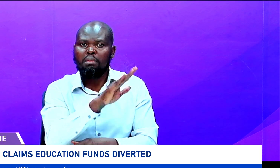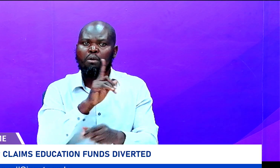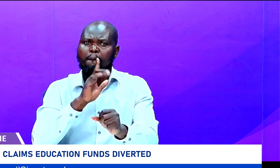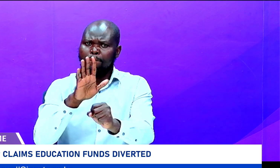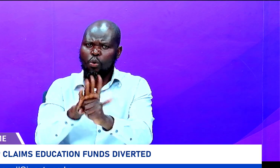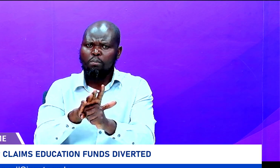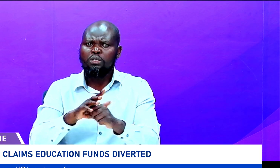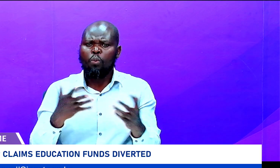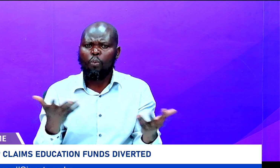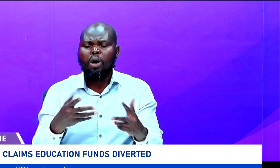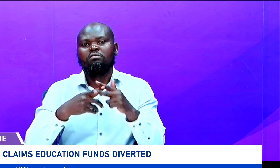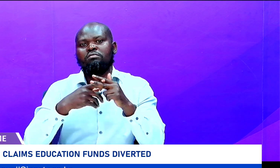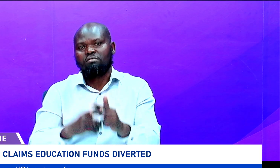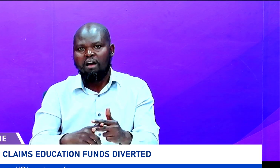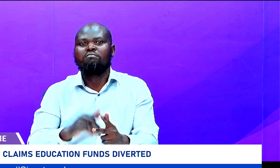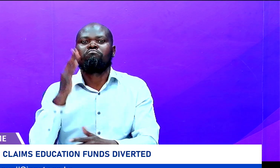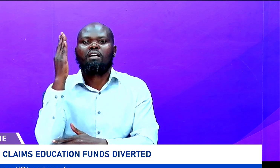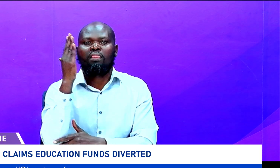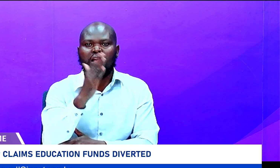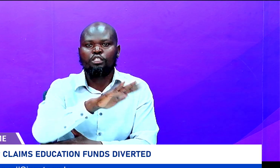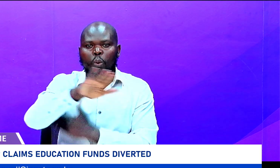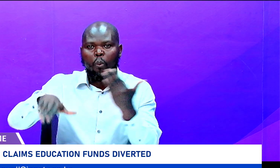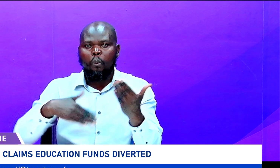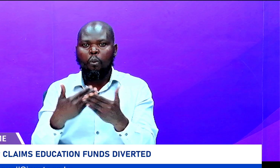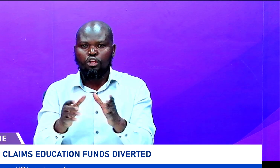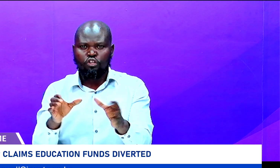accusing President William Ruto of